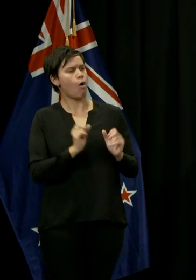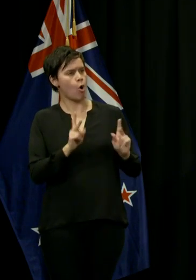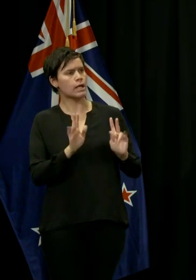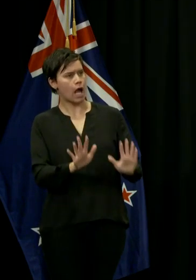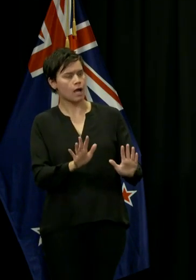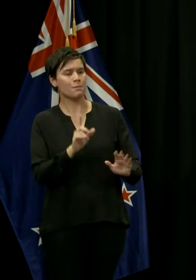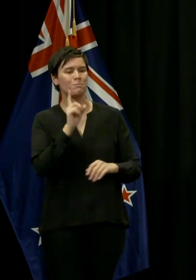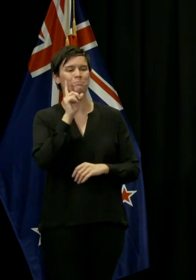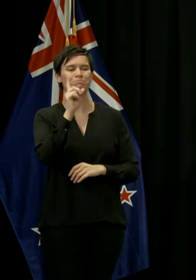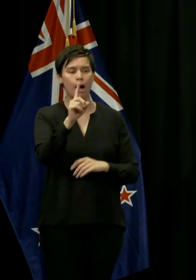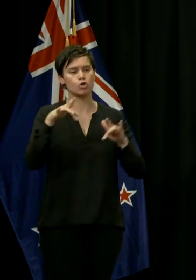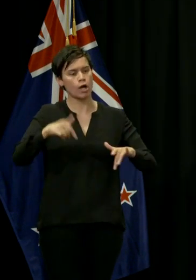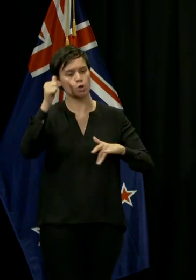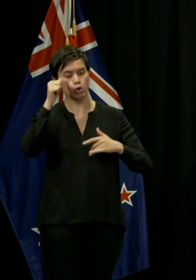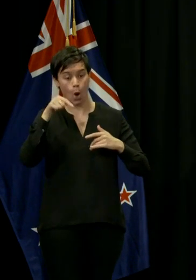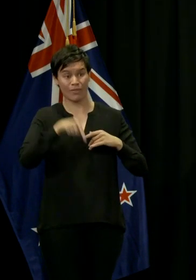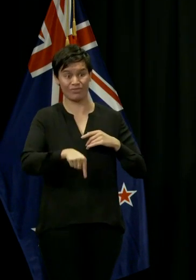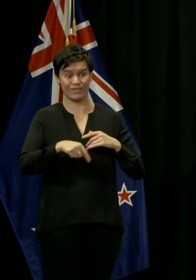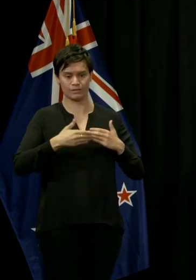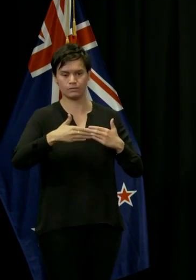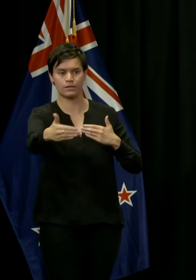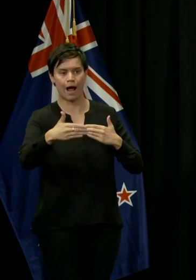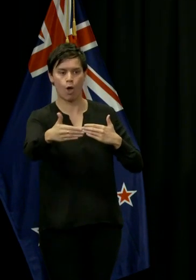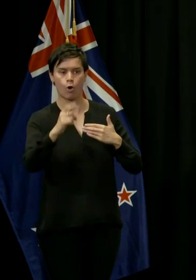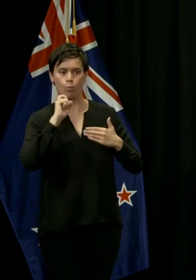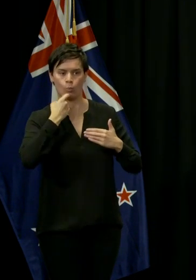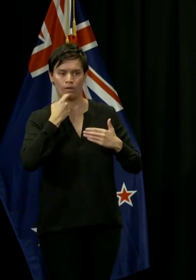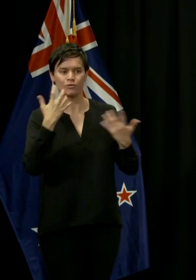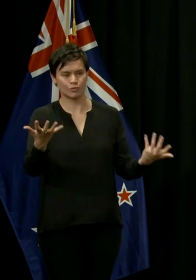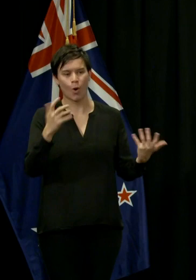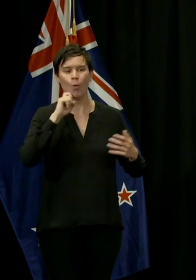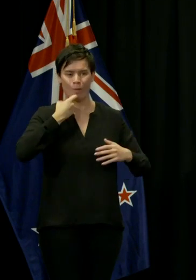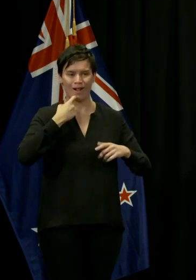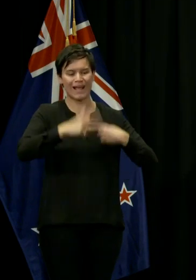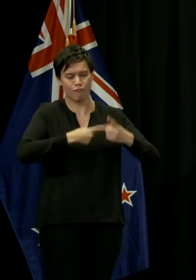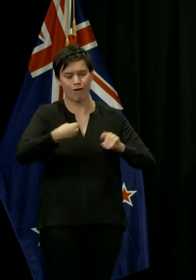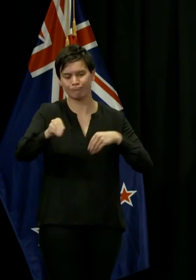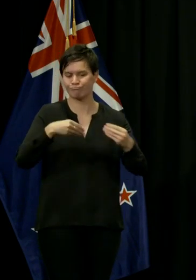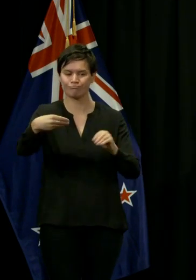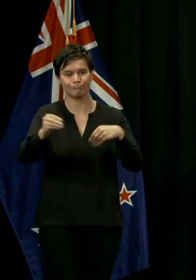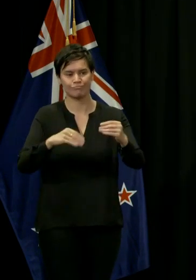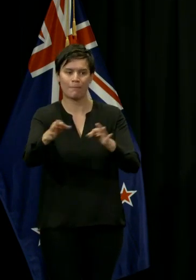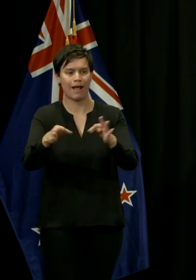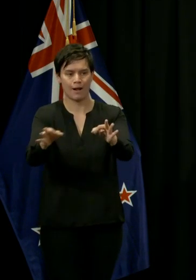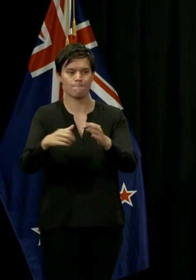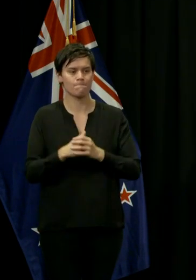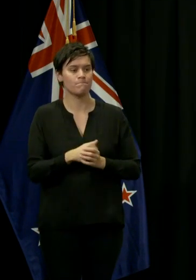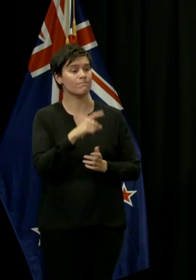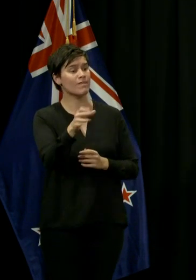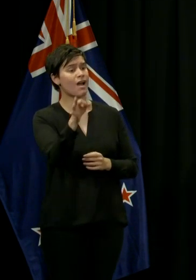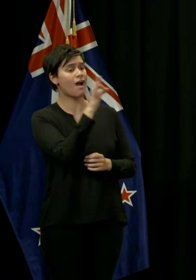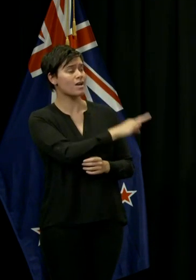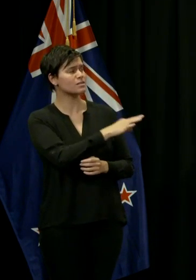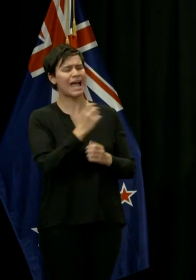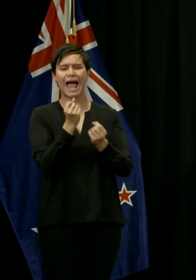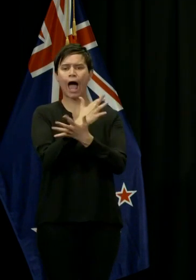long we're going to be in it, we will need to make further decisions. How many businesses do you think we're going to lose? I can't answer that question, Jen, and I don't think